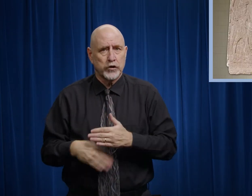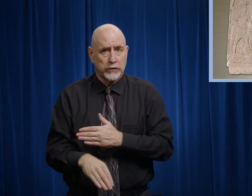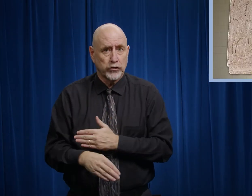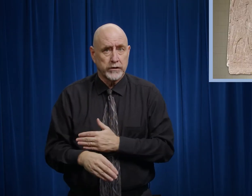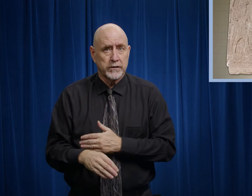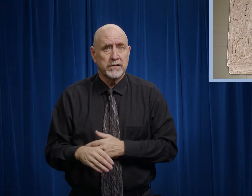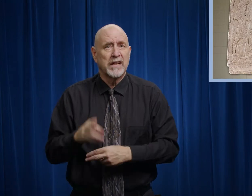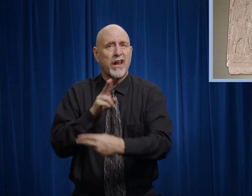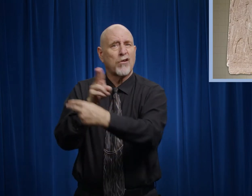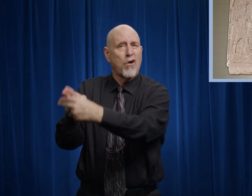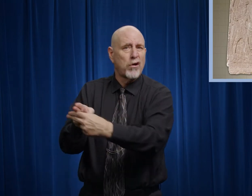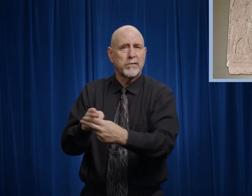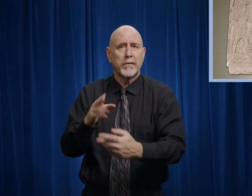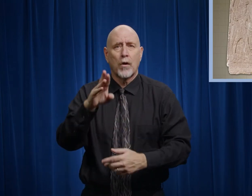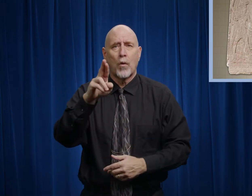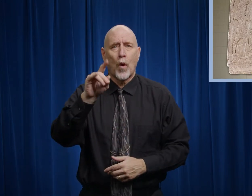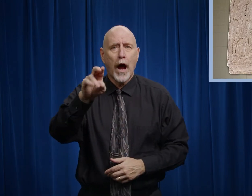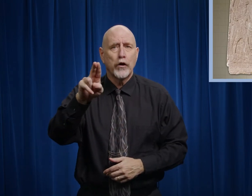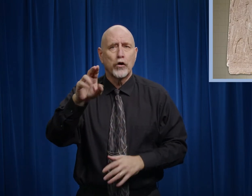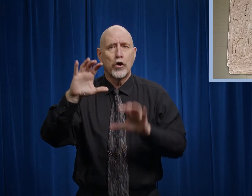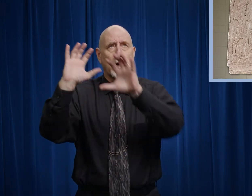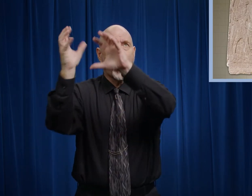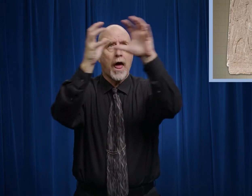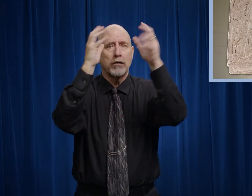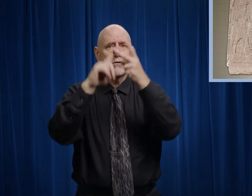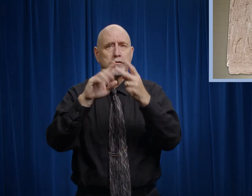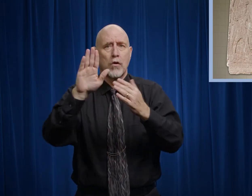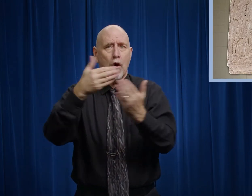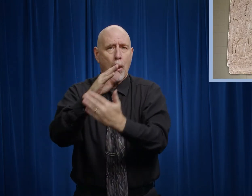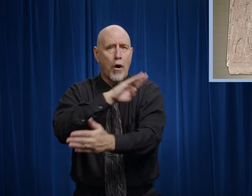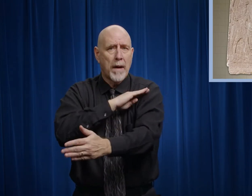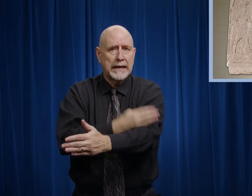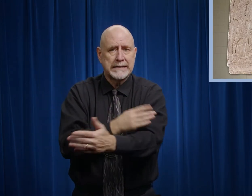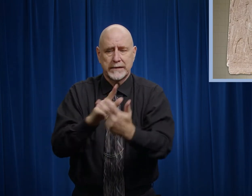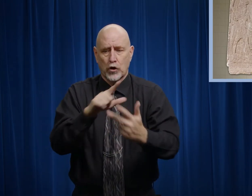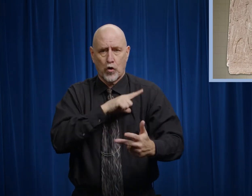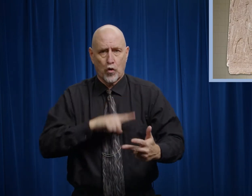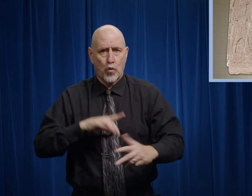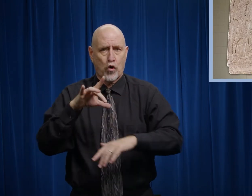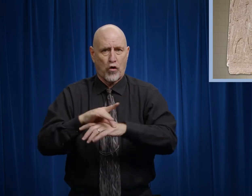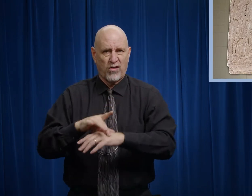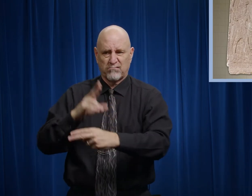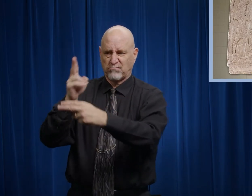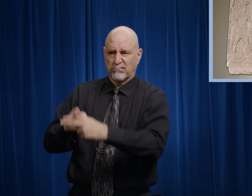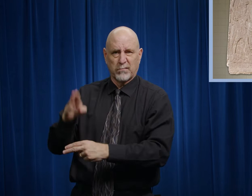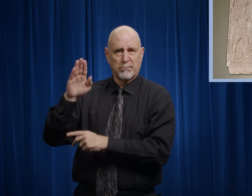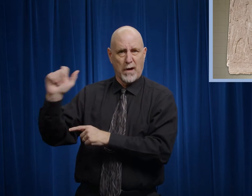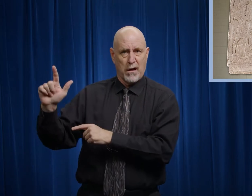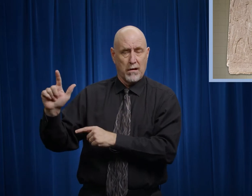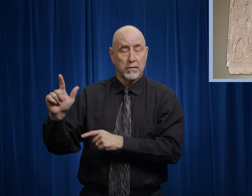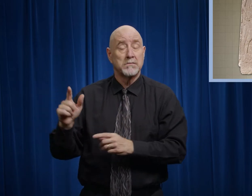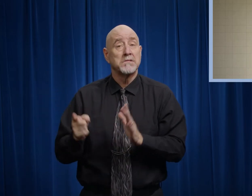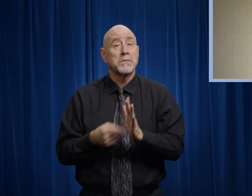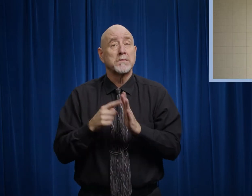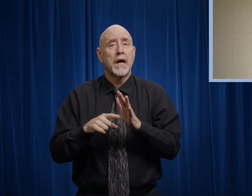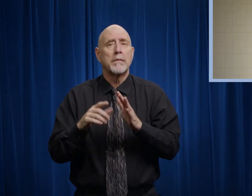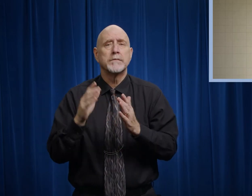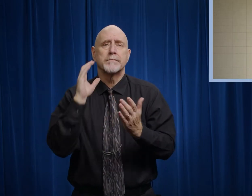titles were Rider of the Clouds, Almighty, and Lord of the Earth. At times he was portrayed as